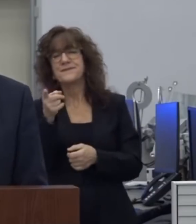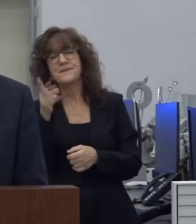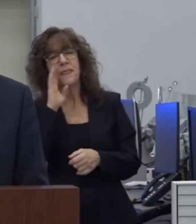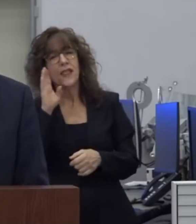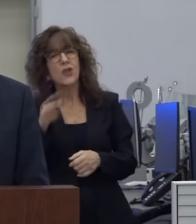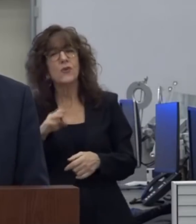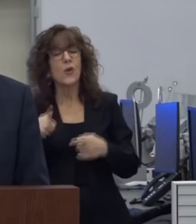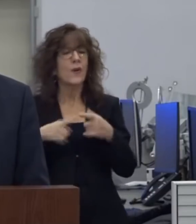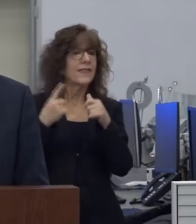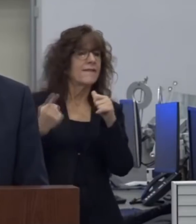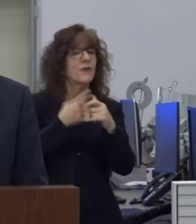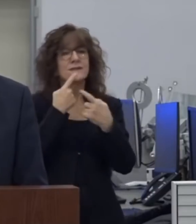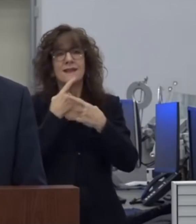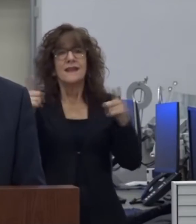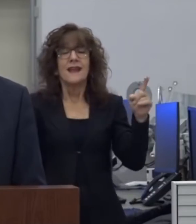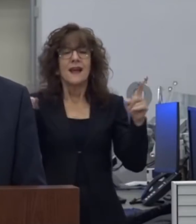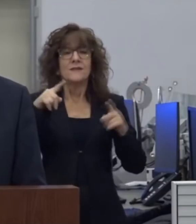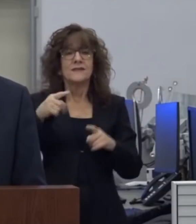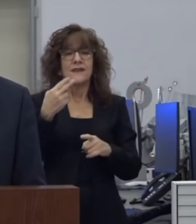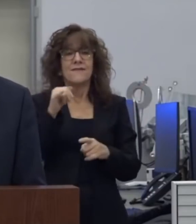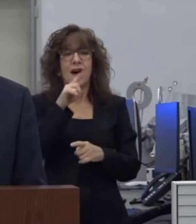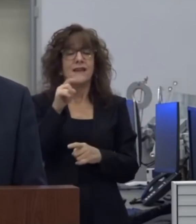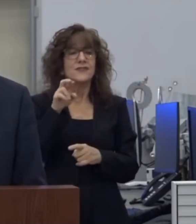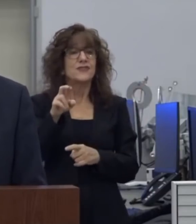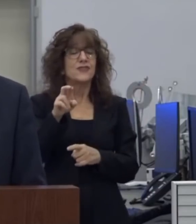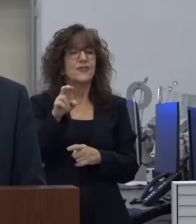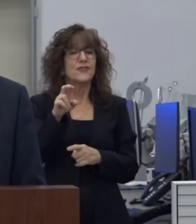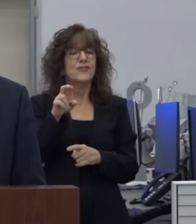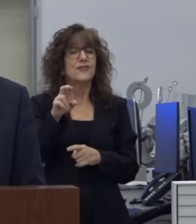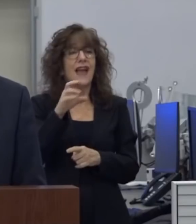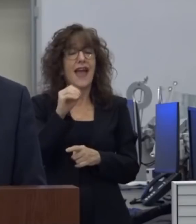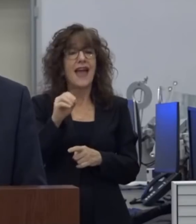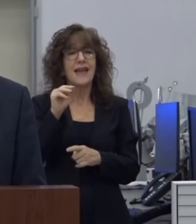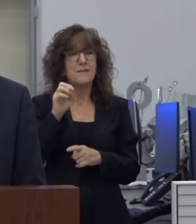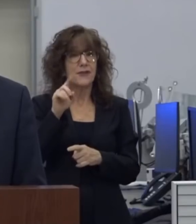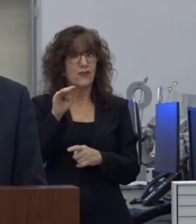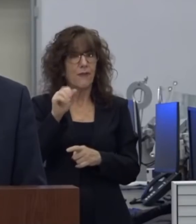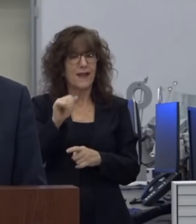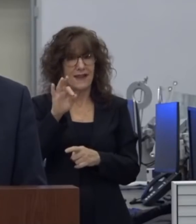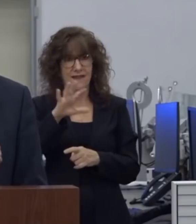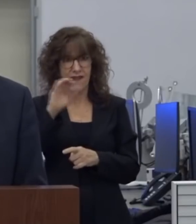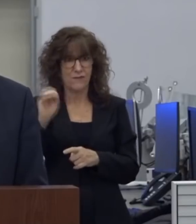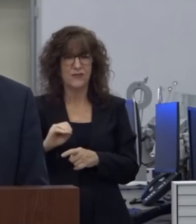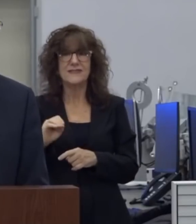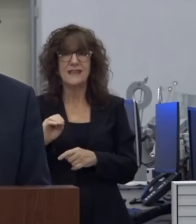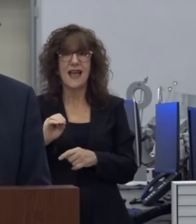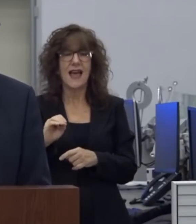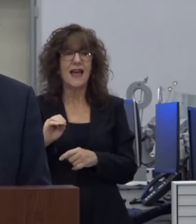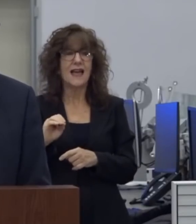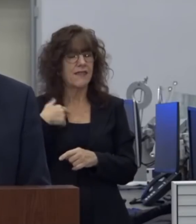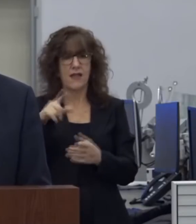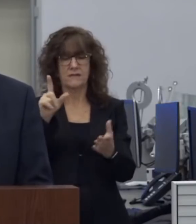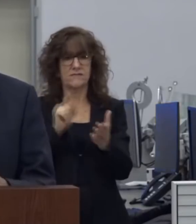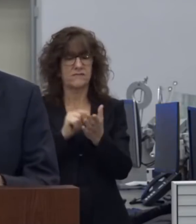when they first announced that the Pfizer vaccine and then Moderna were 95% effective, that came out in a press